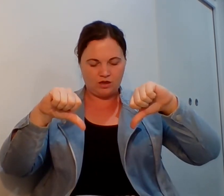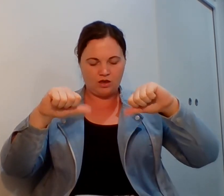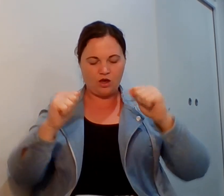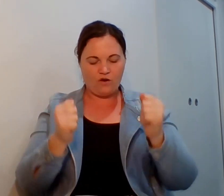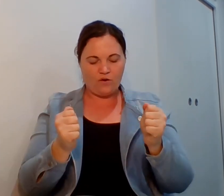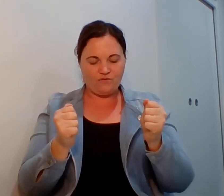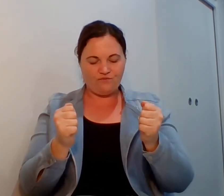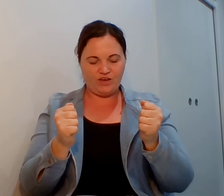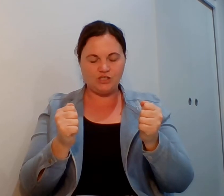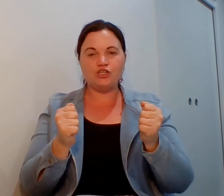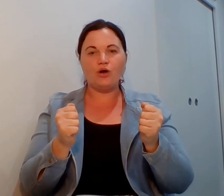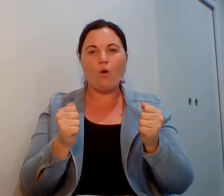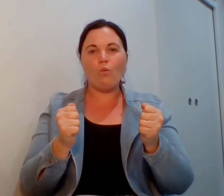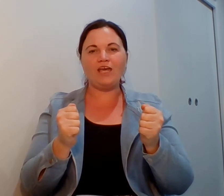Fish wish.